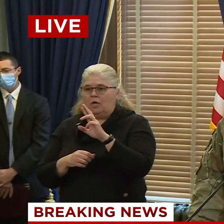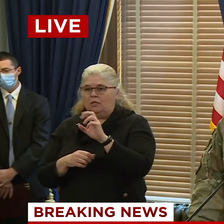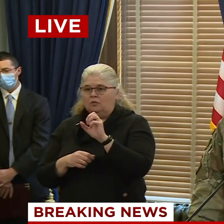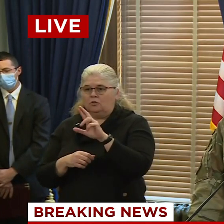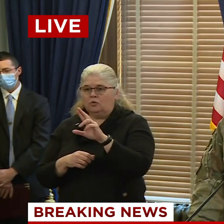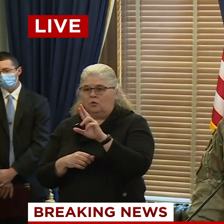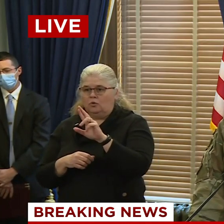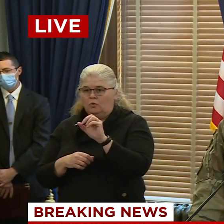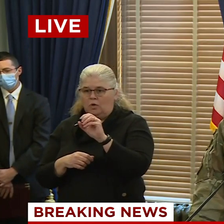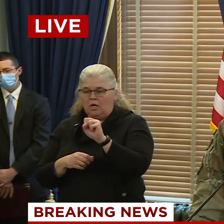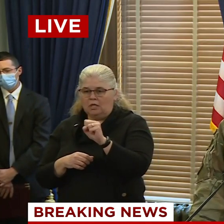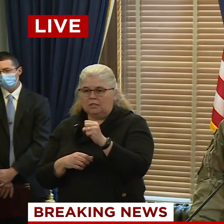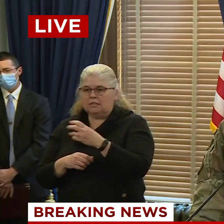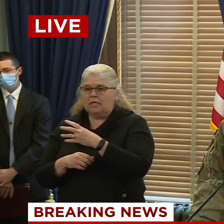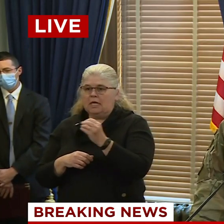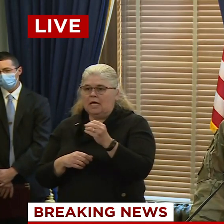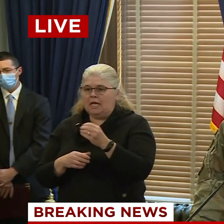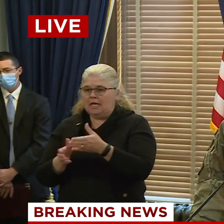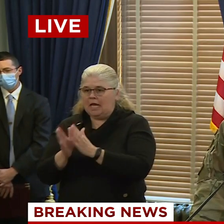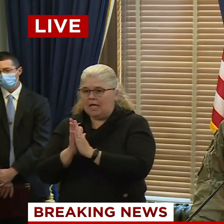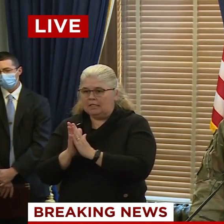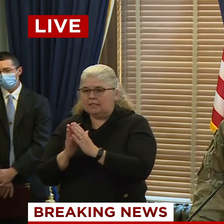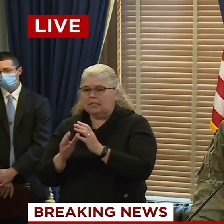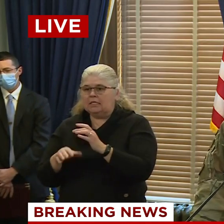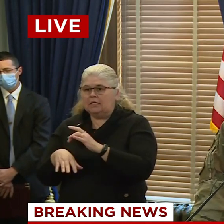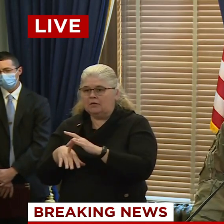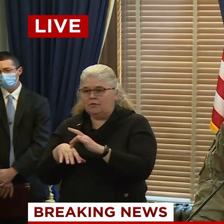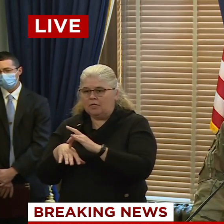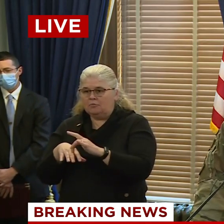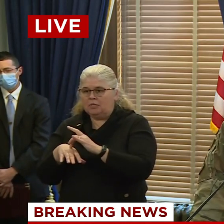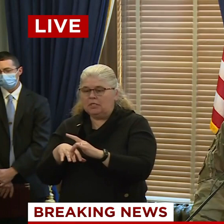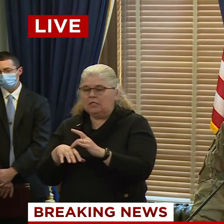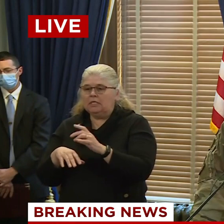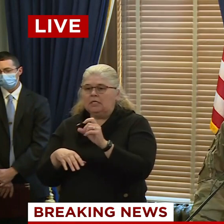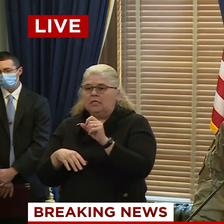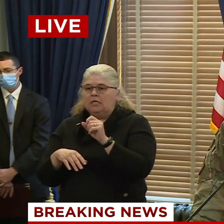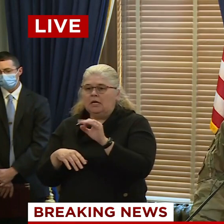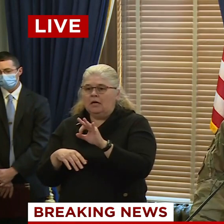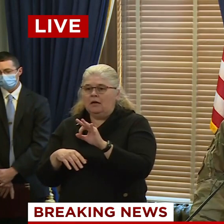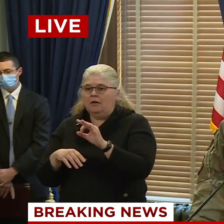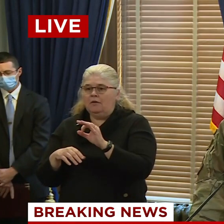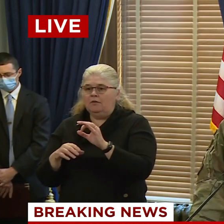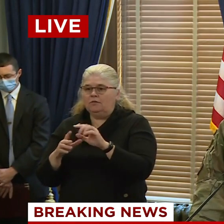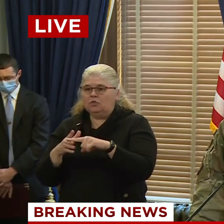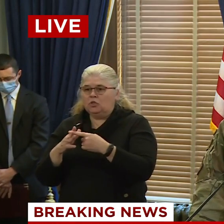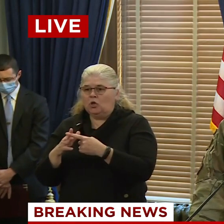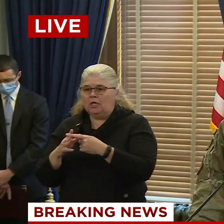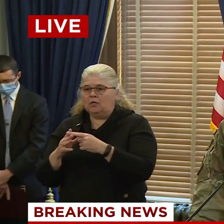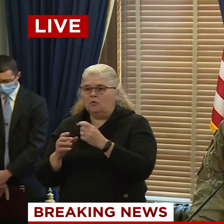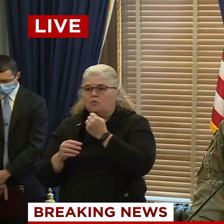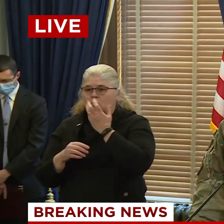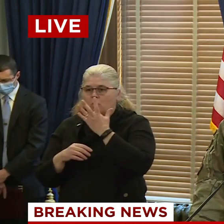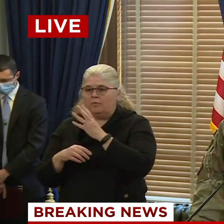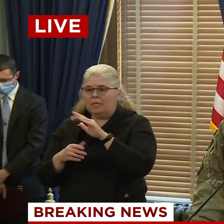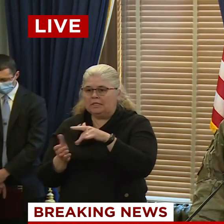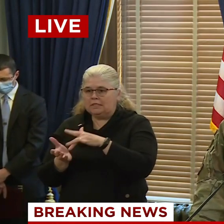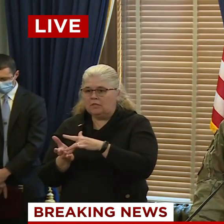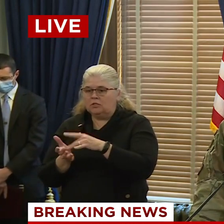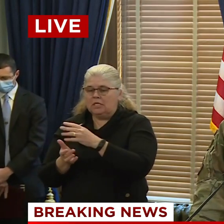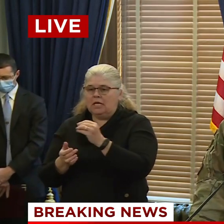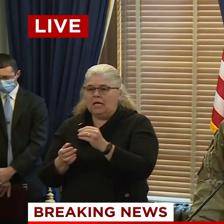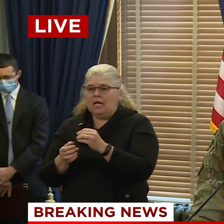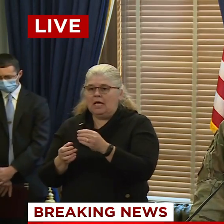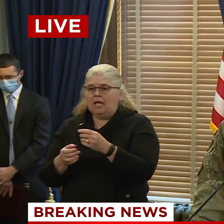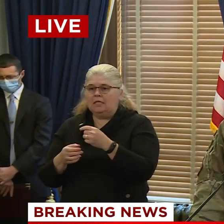managers on the need or availability of warming facilities, warming centers. And we also notified the National Guard of a potential